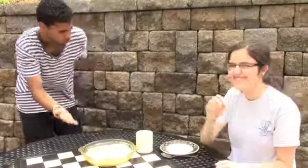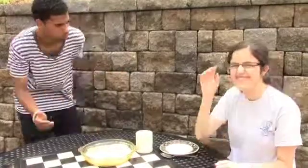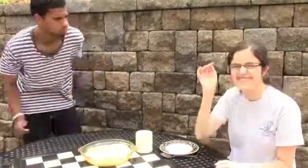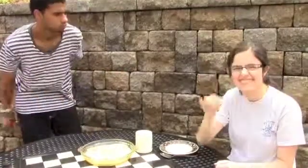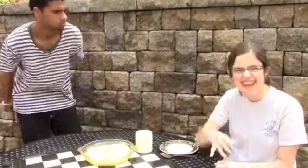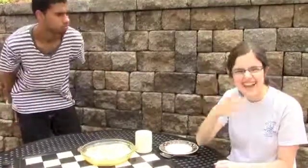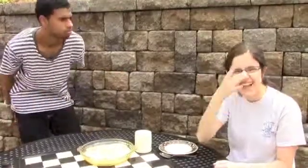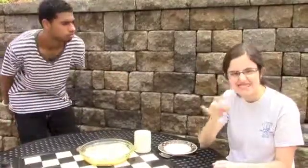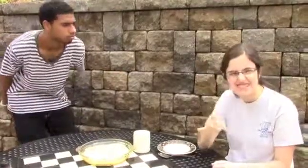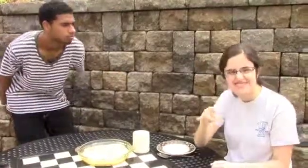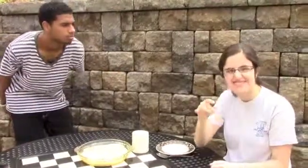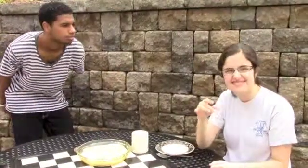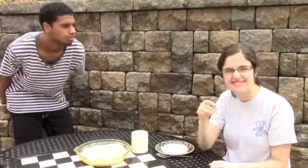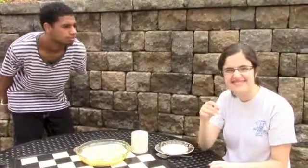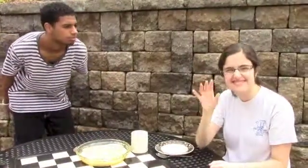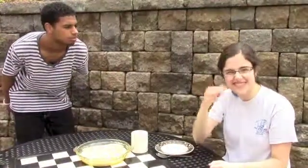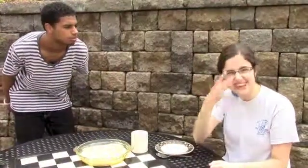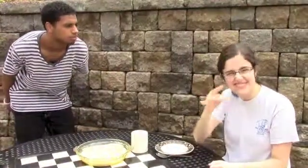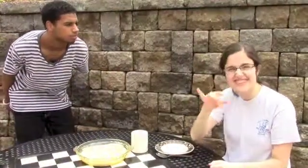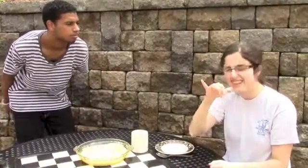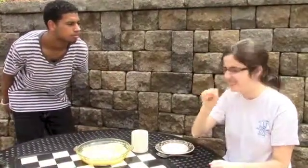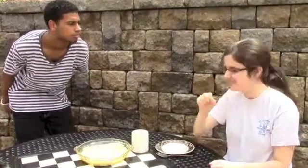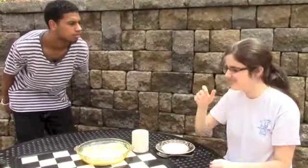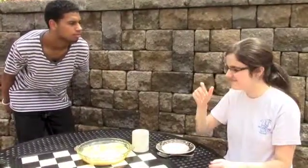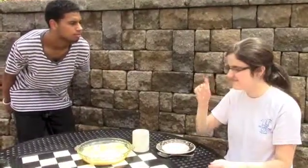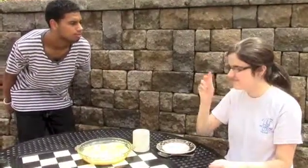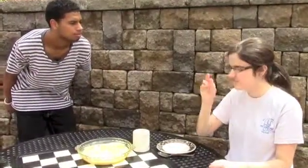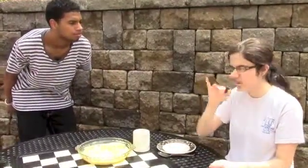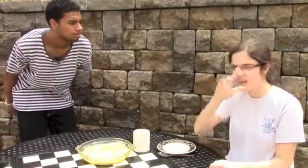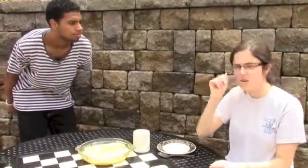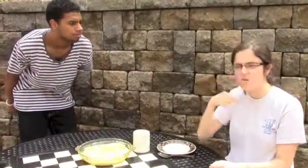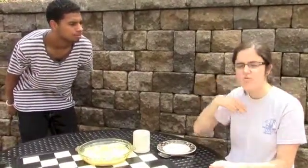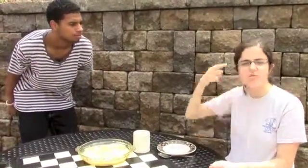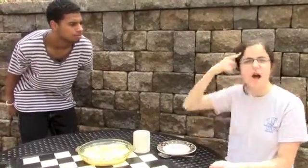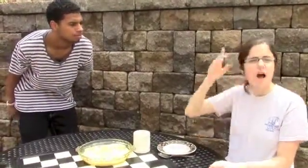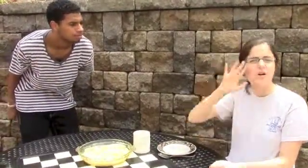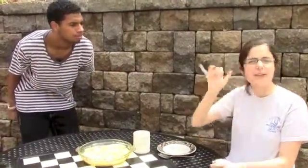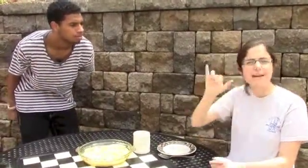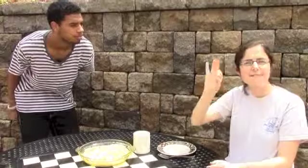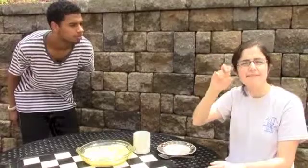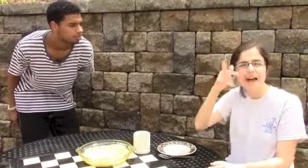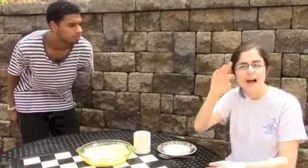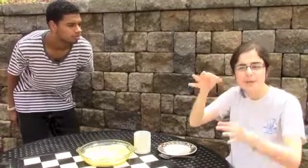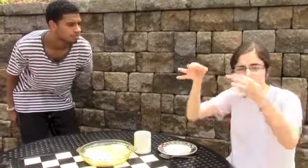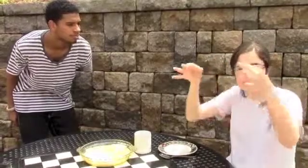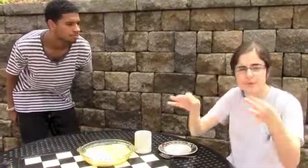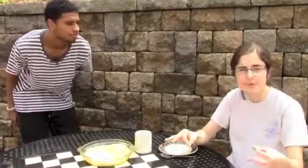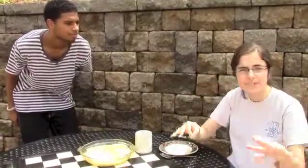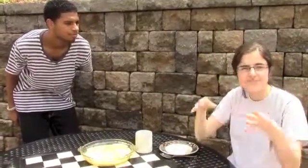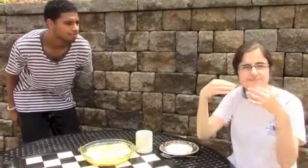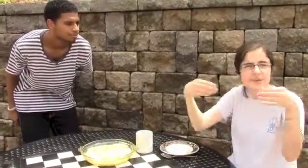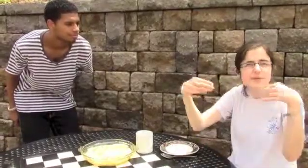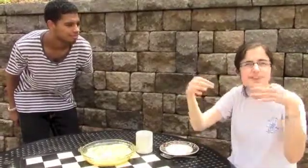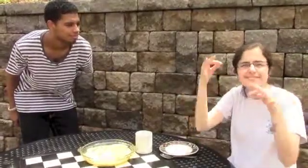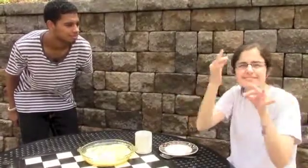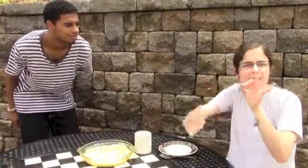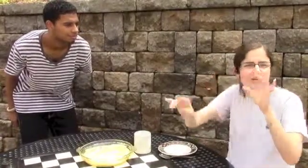different ingredients mixed in. Ah, interesting. You know, I was thinking more like our